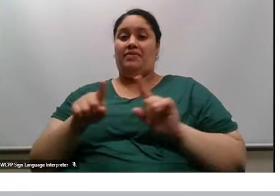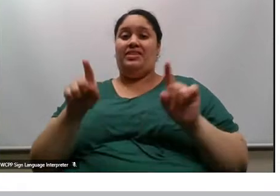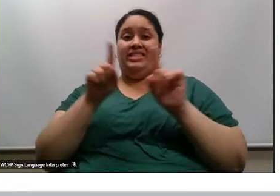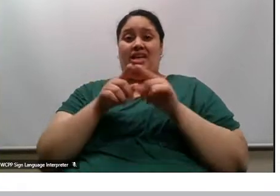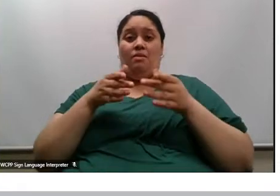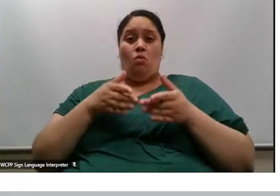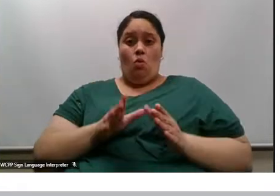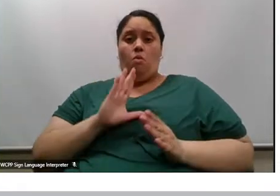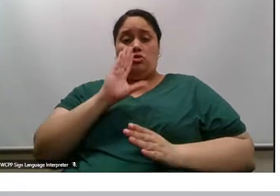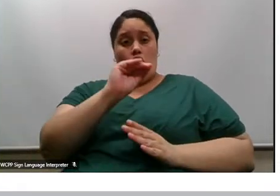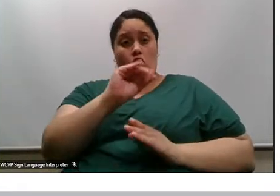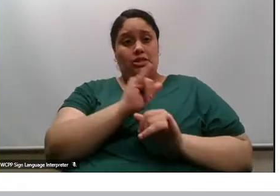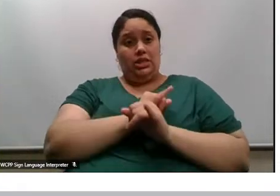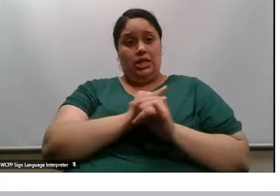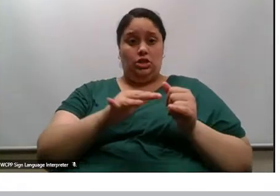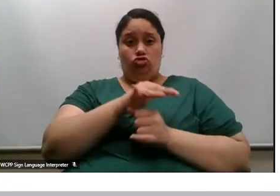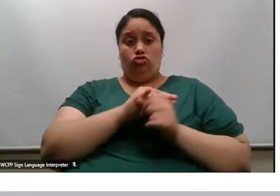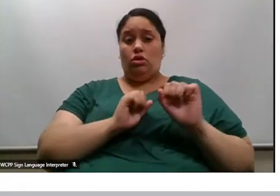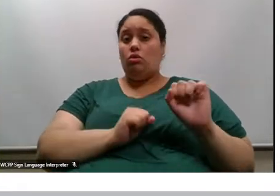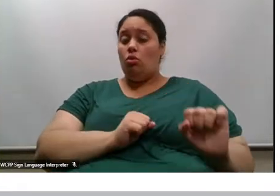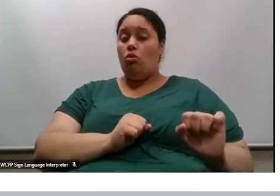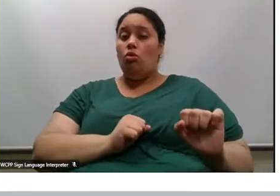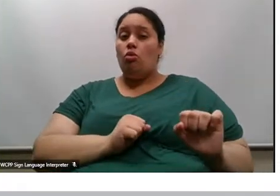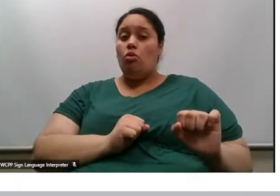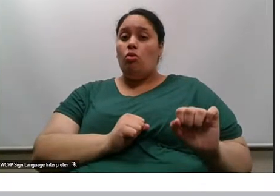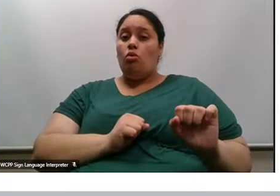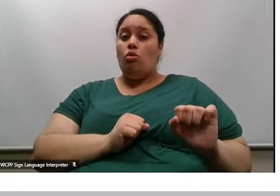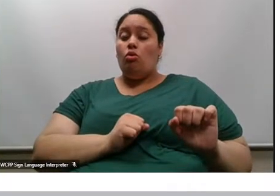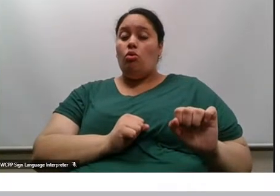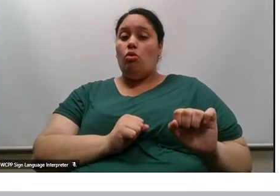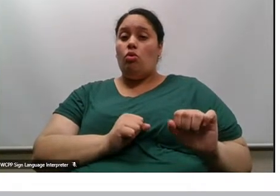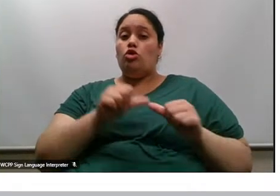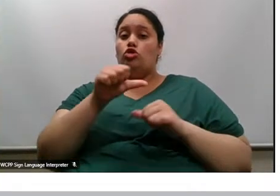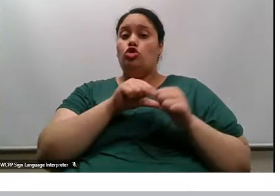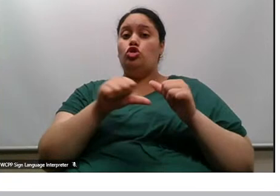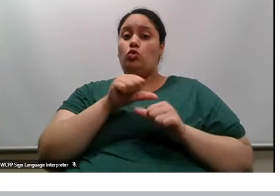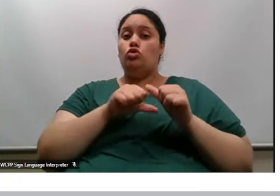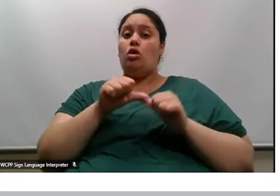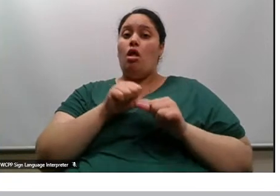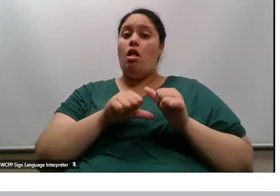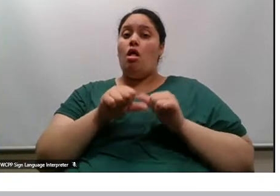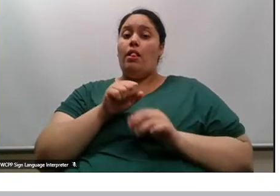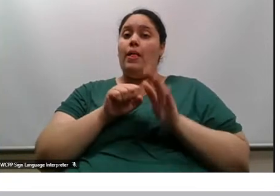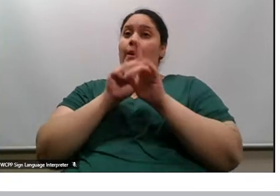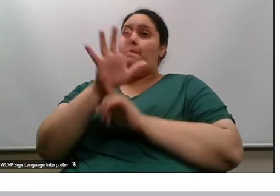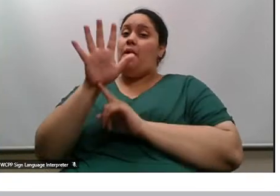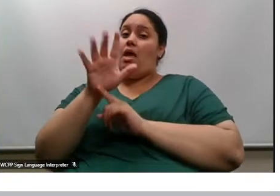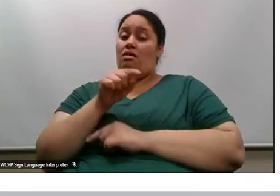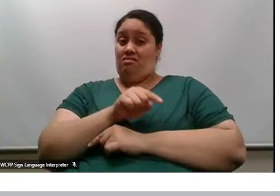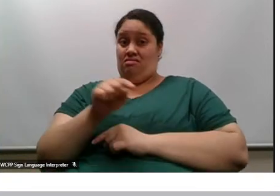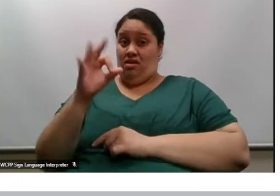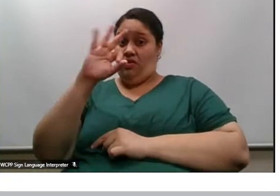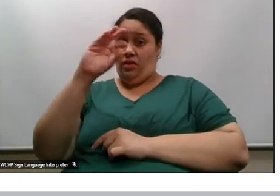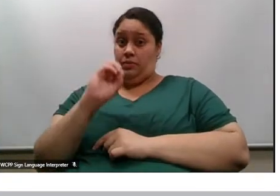industry that is the social harms also 3%. And